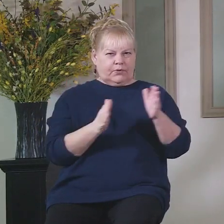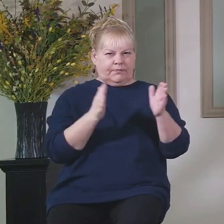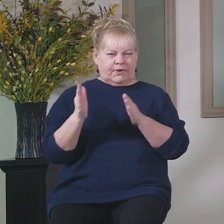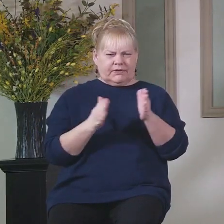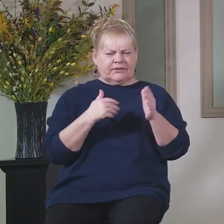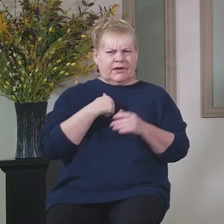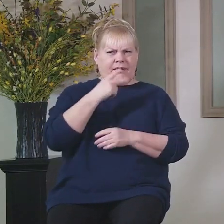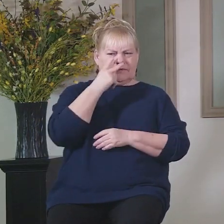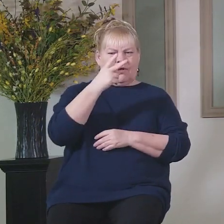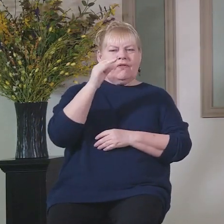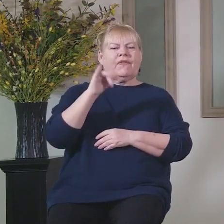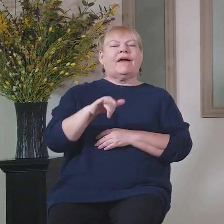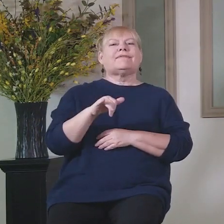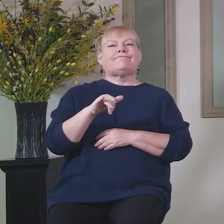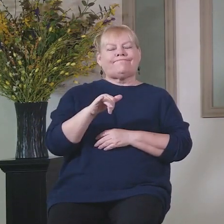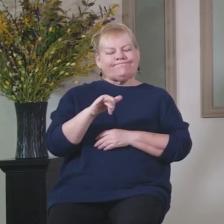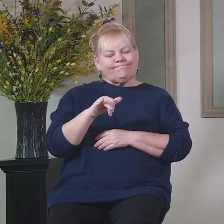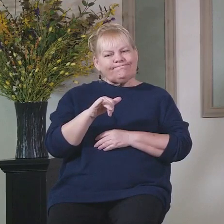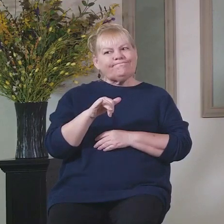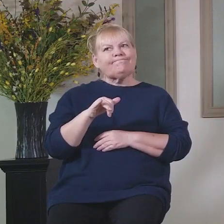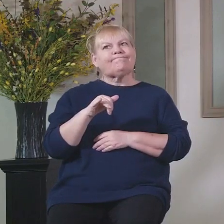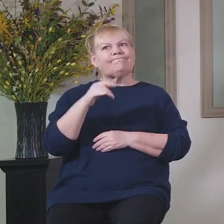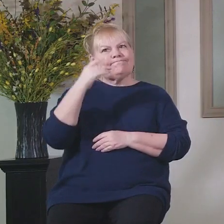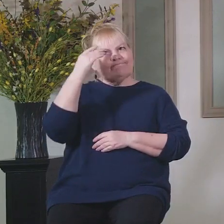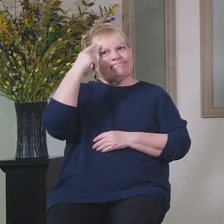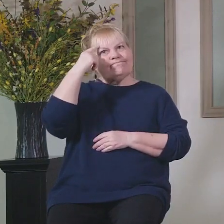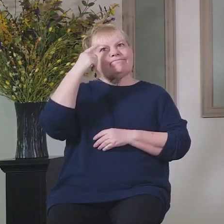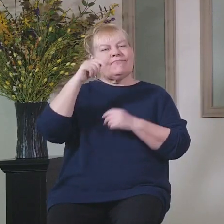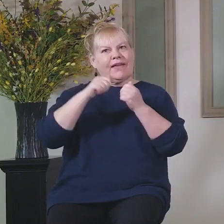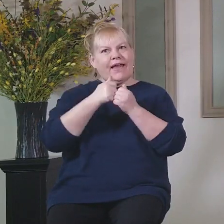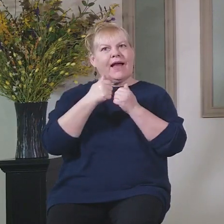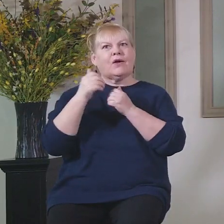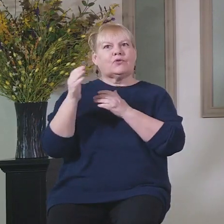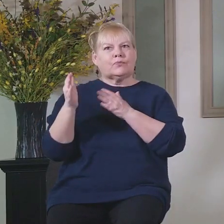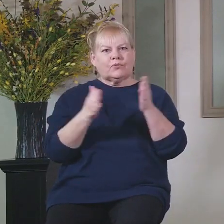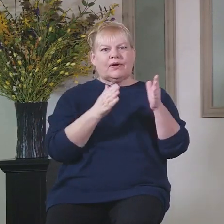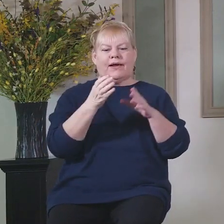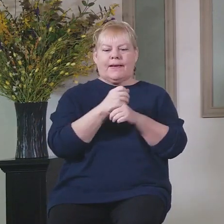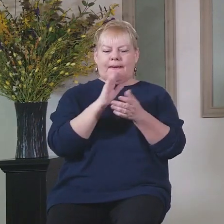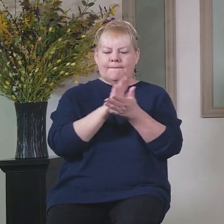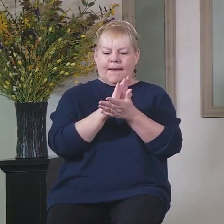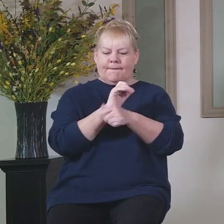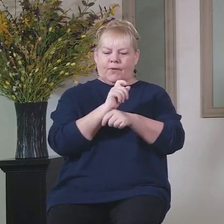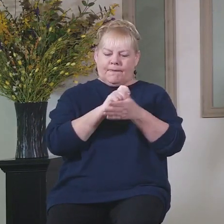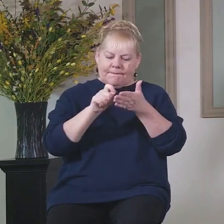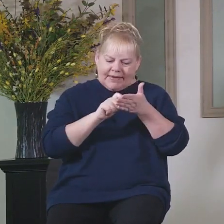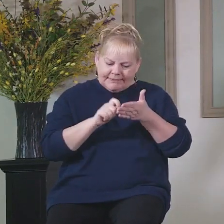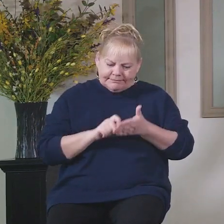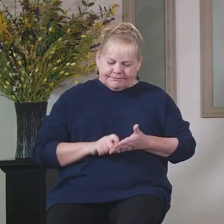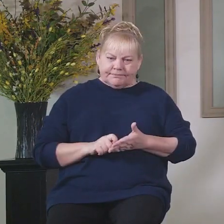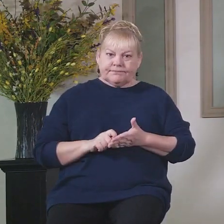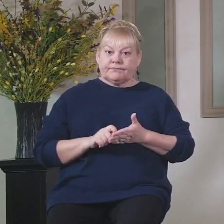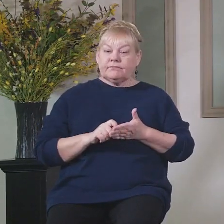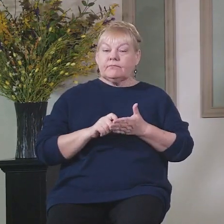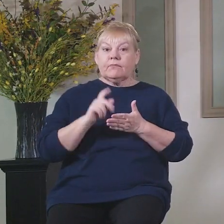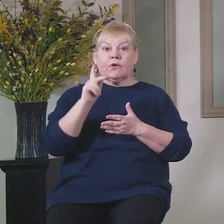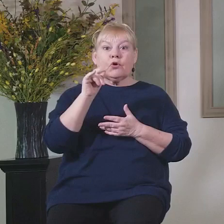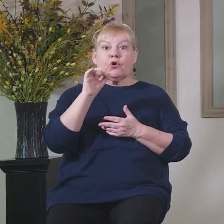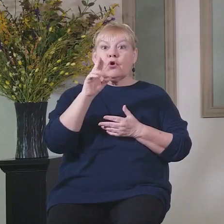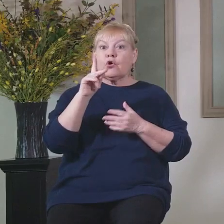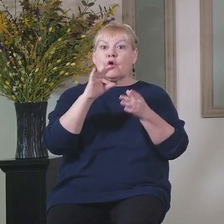saw that as an opportunity to prepare myself and grab a pen and paper. A lot of what he talked